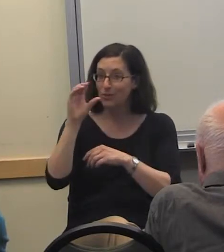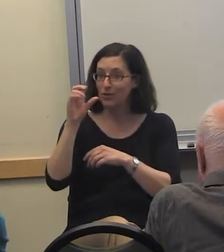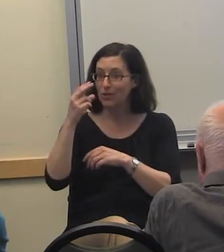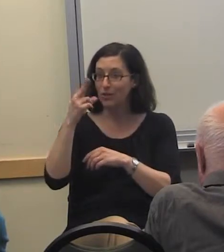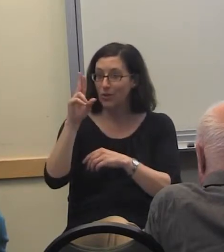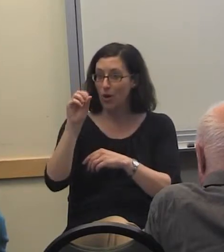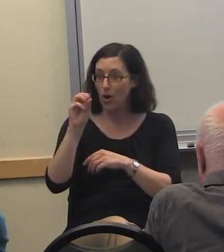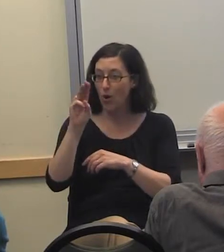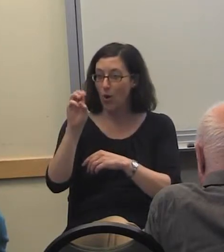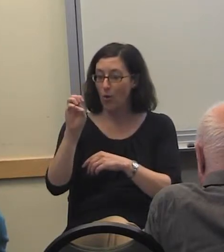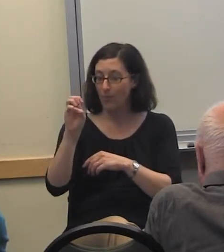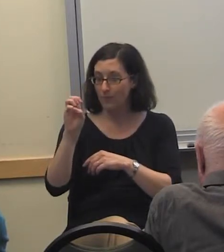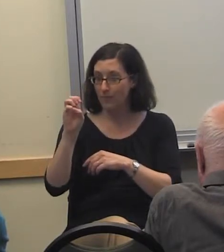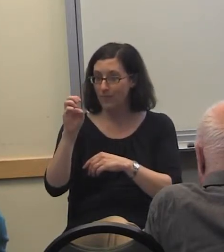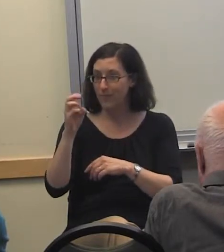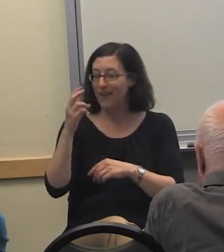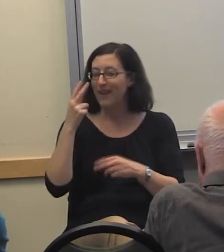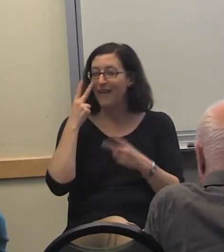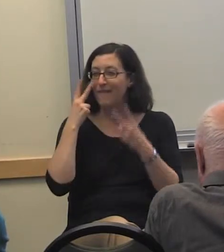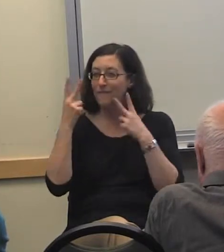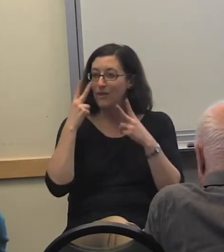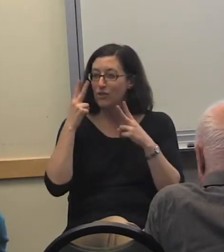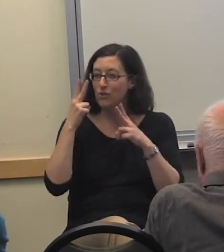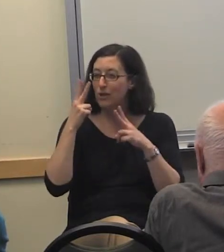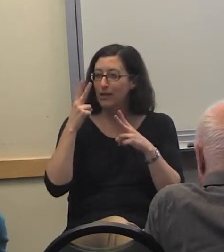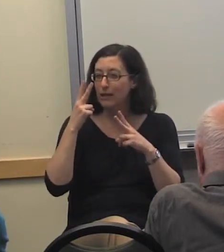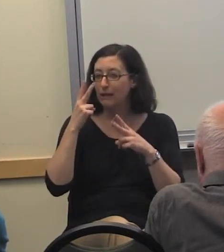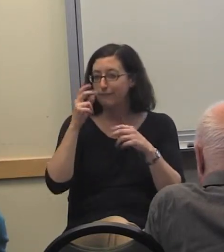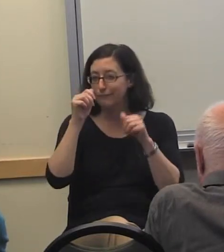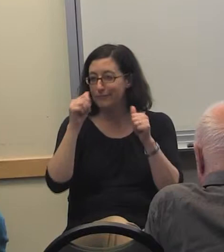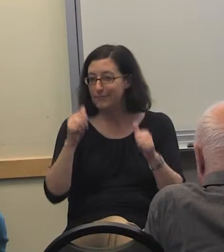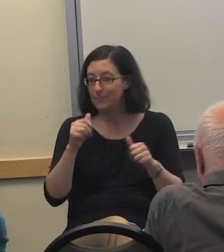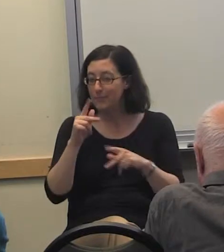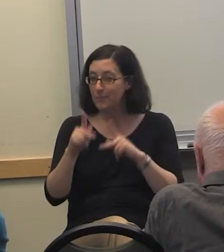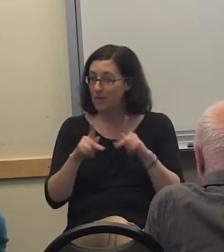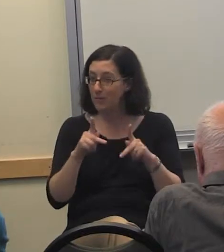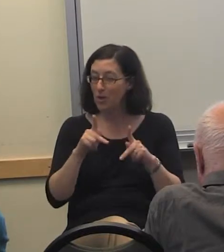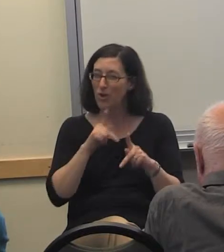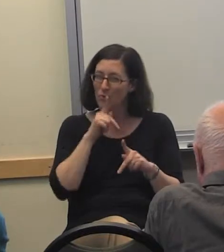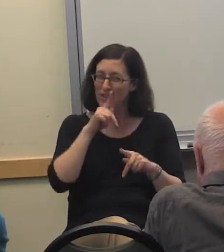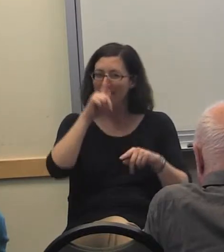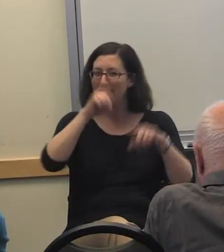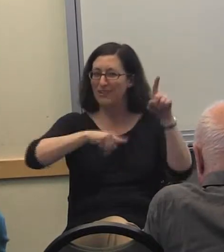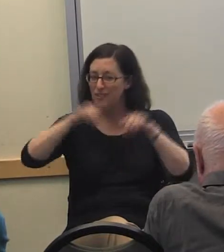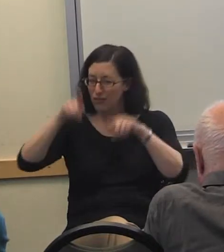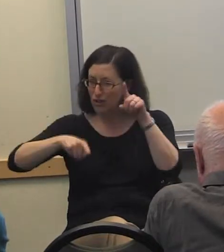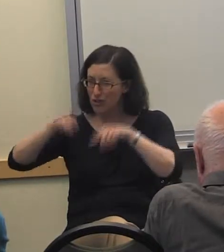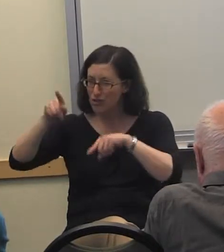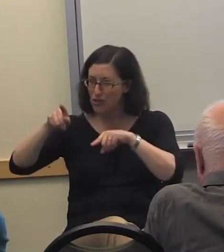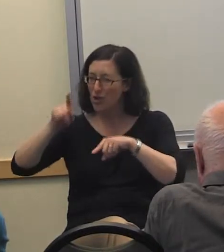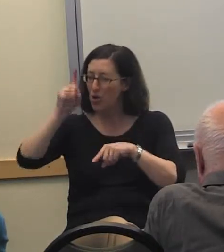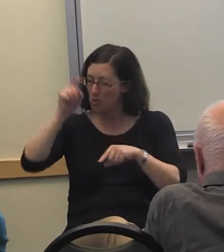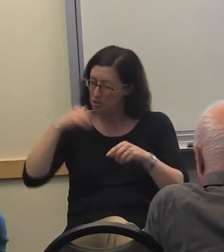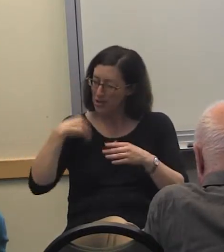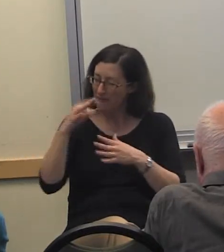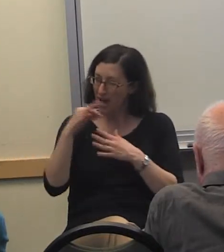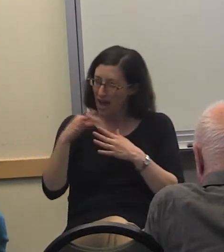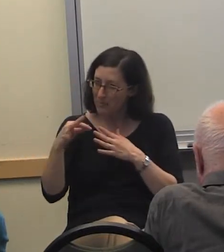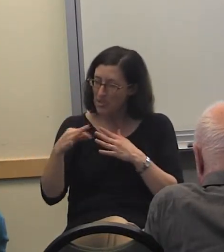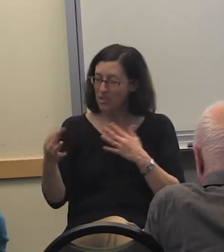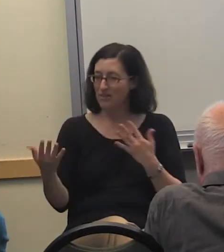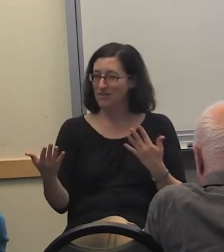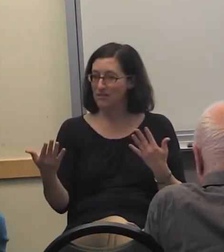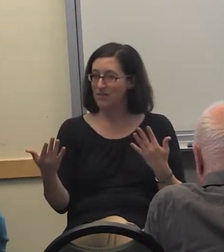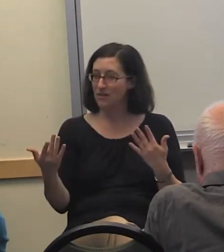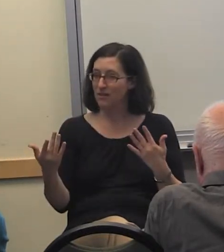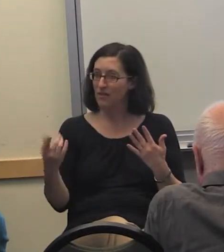impaired people, we are as diverse as other users, and we deserve the ability to choose our platform and choose our browser